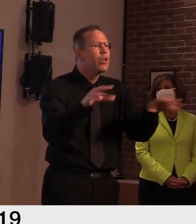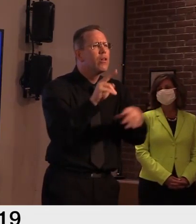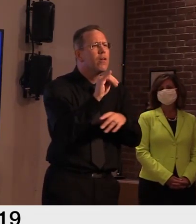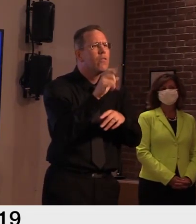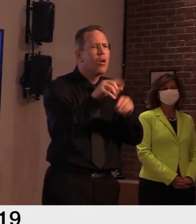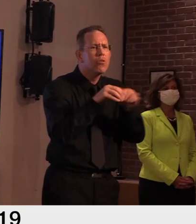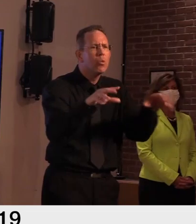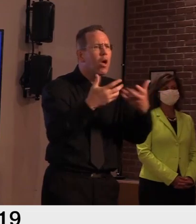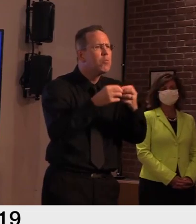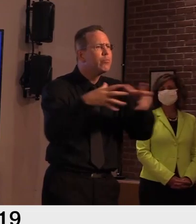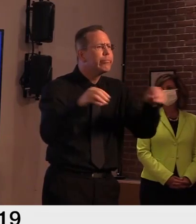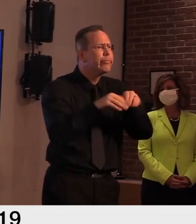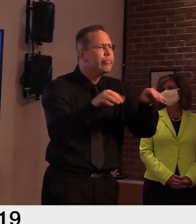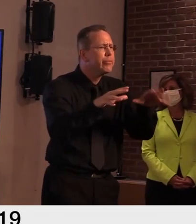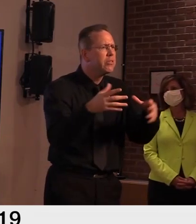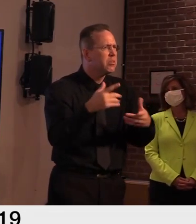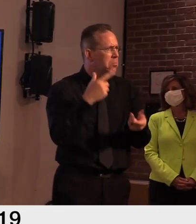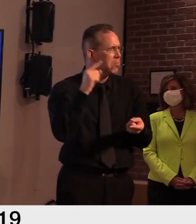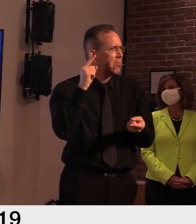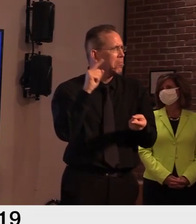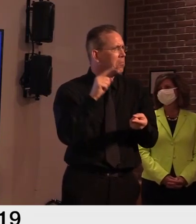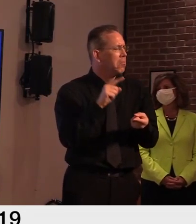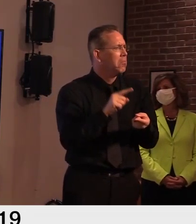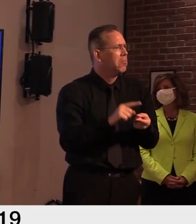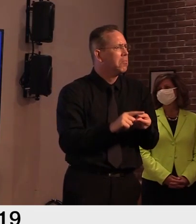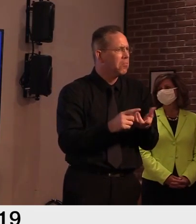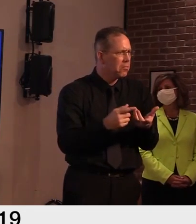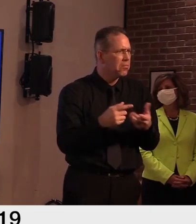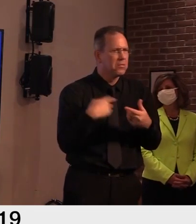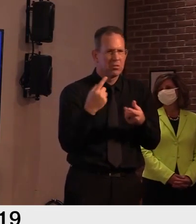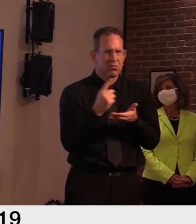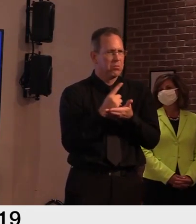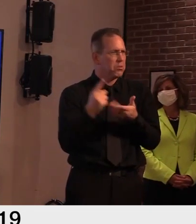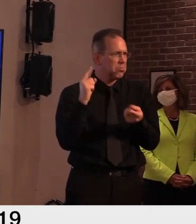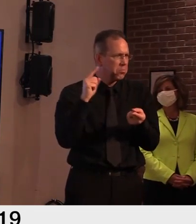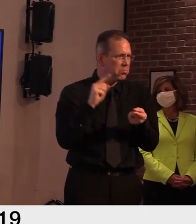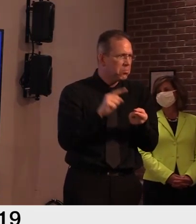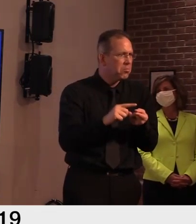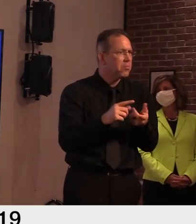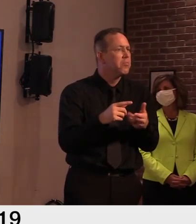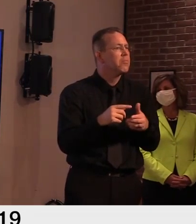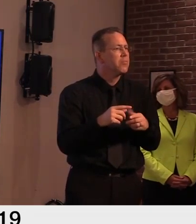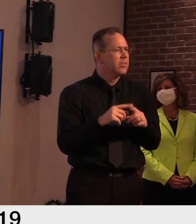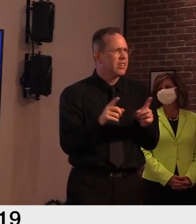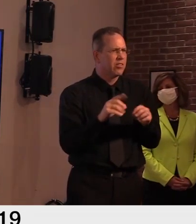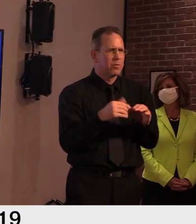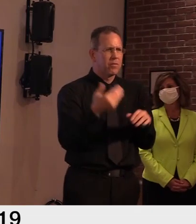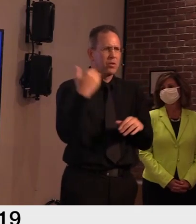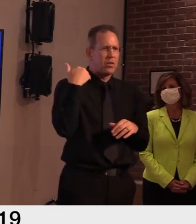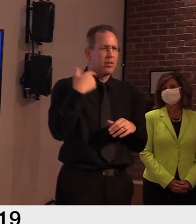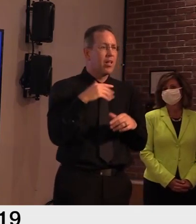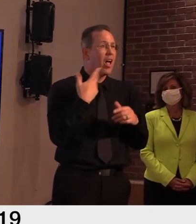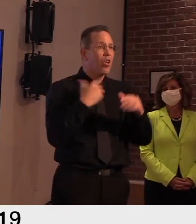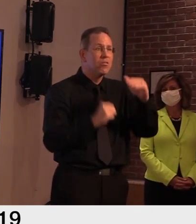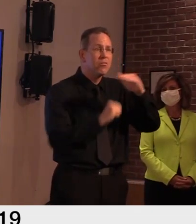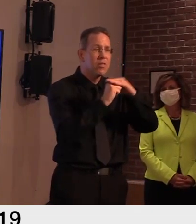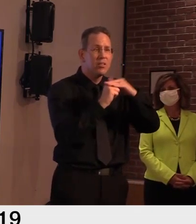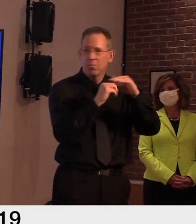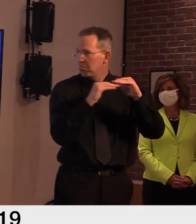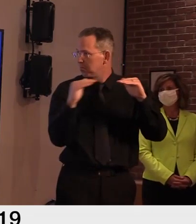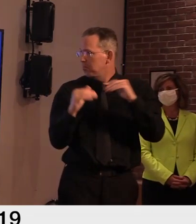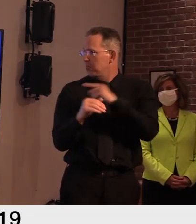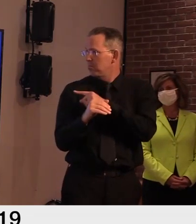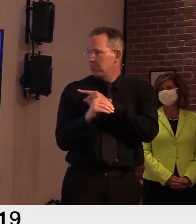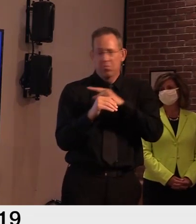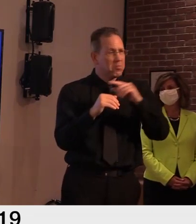all visits to these facilities, which is well below our 4% guardrail. Regarding our viral growth rate, here we see the 3